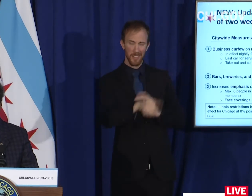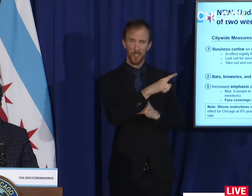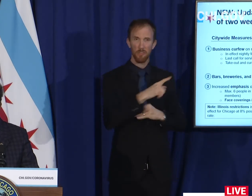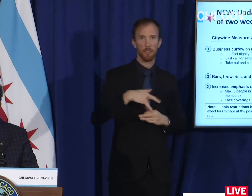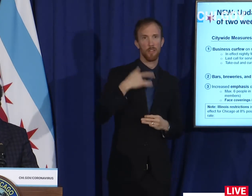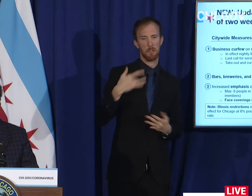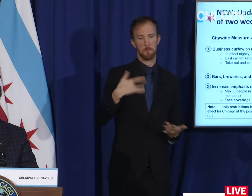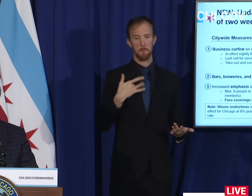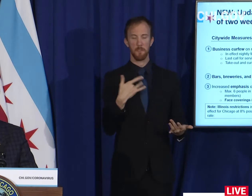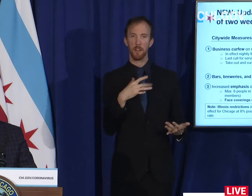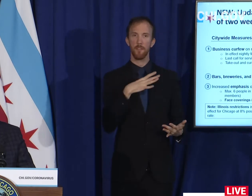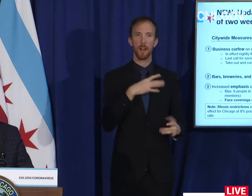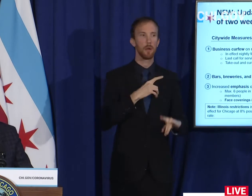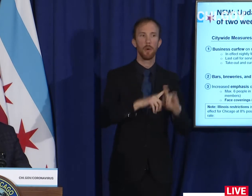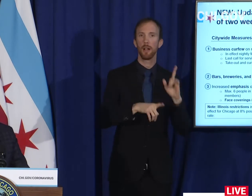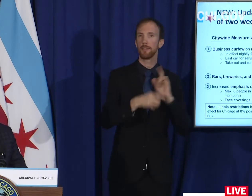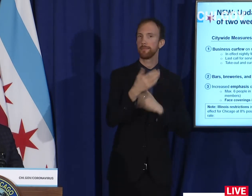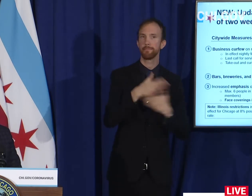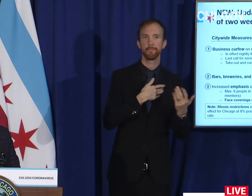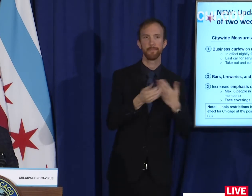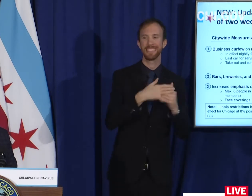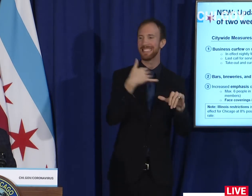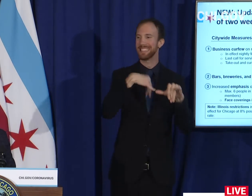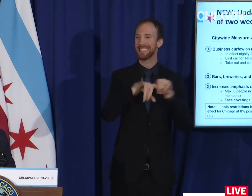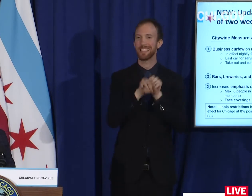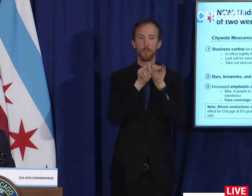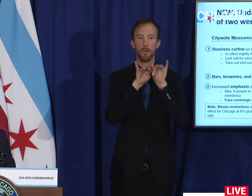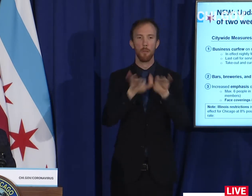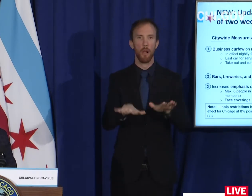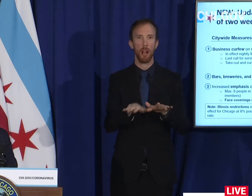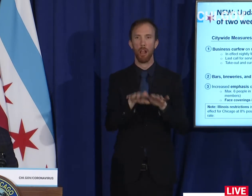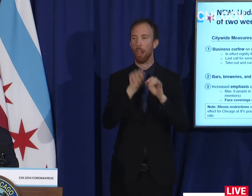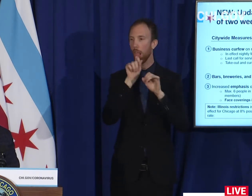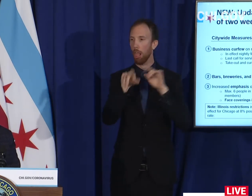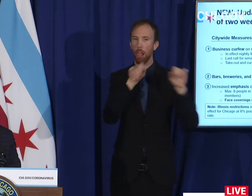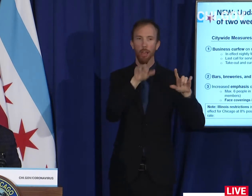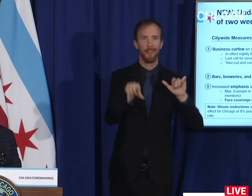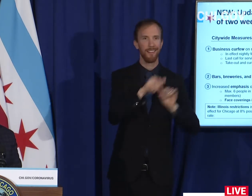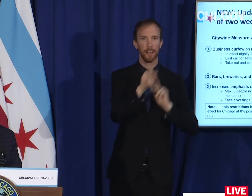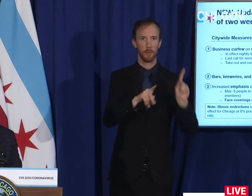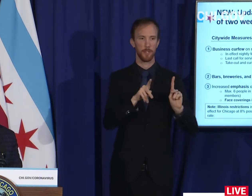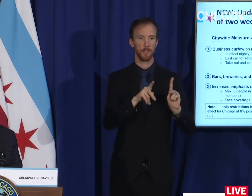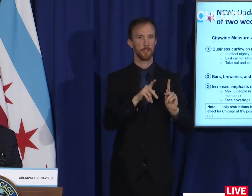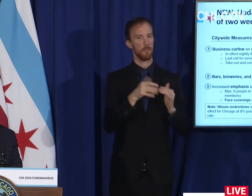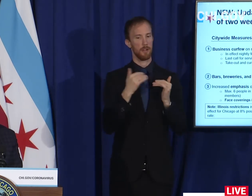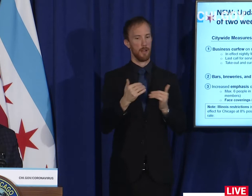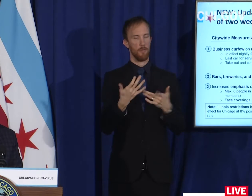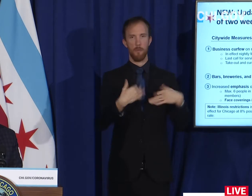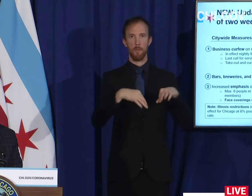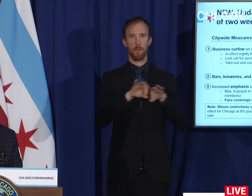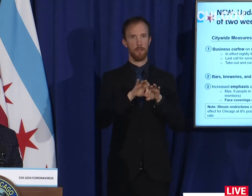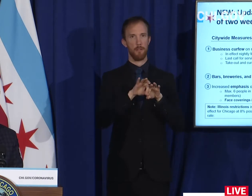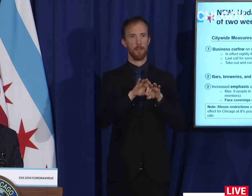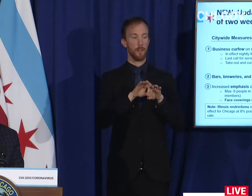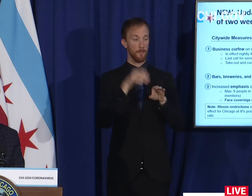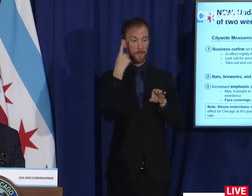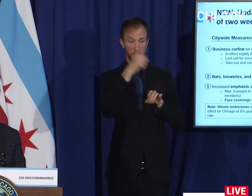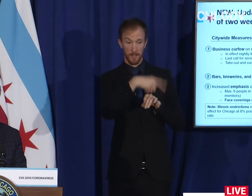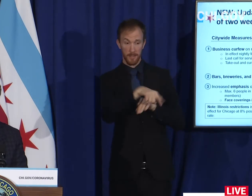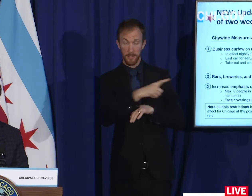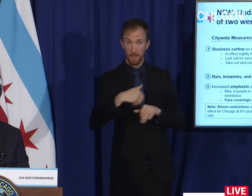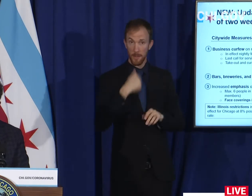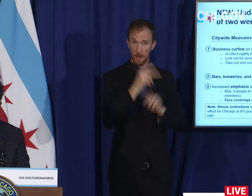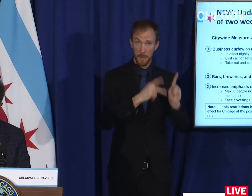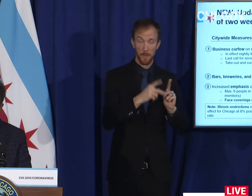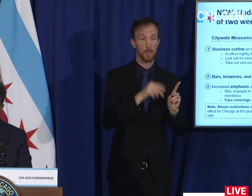this has to be an all hands on deck moment for all of us, but especially for you, young people. What none of us